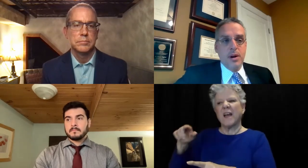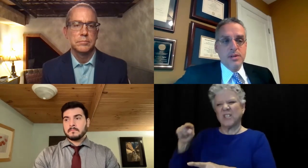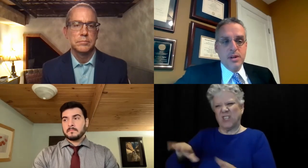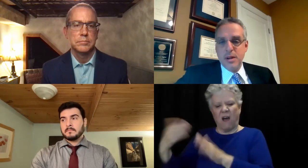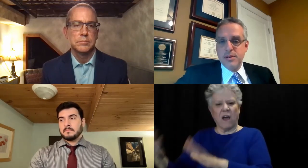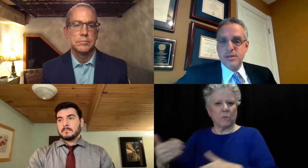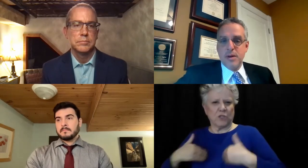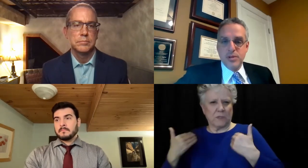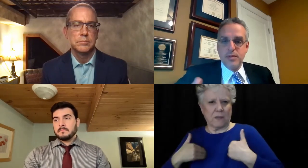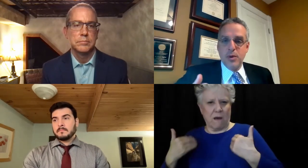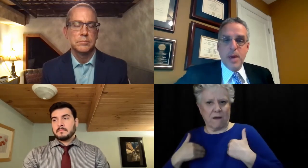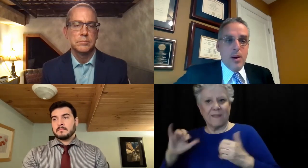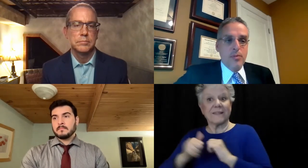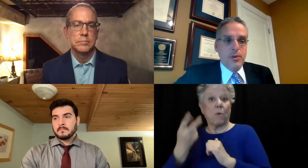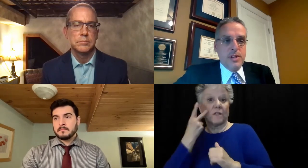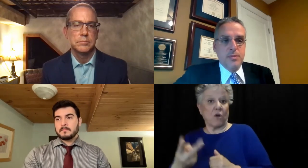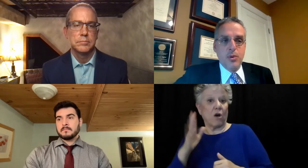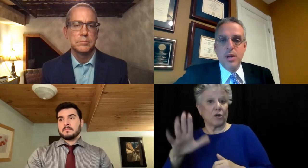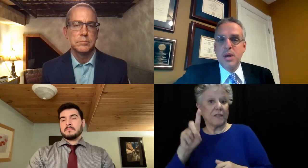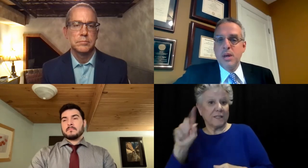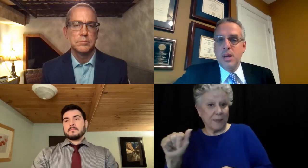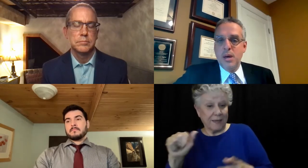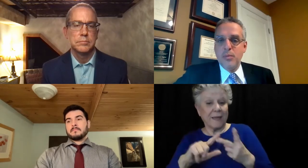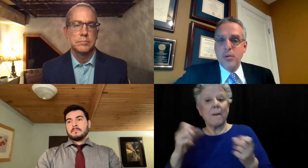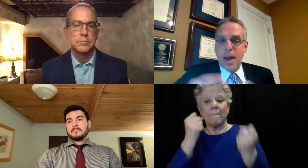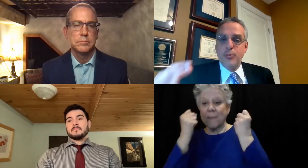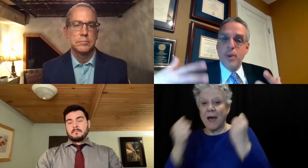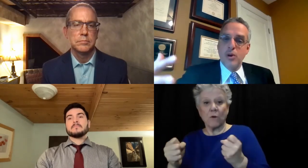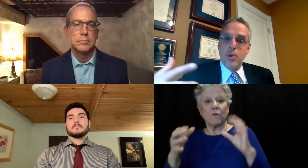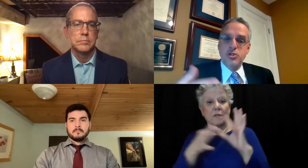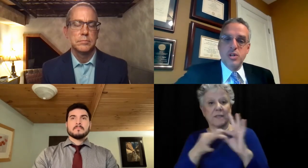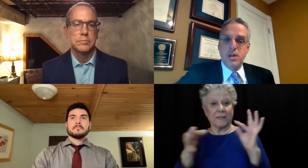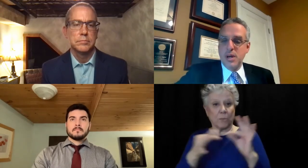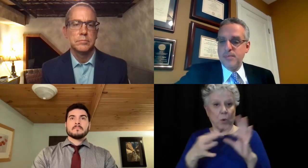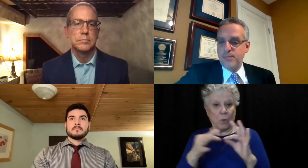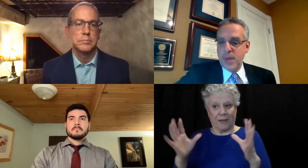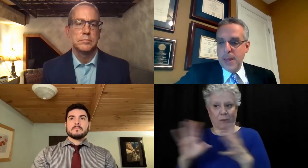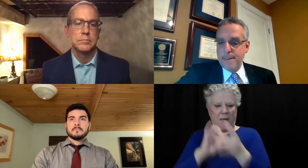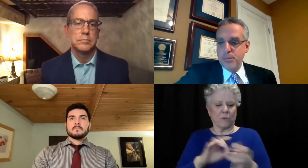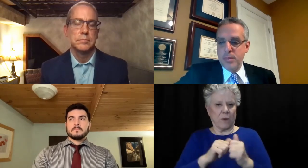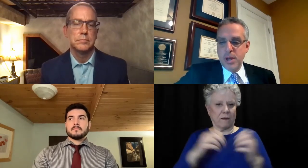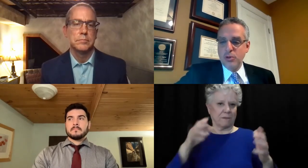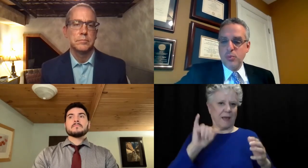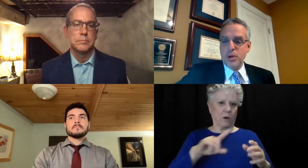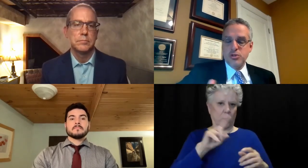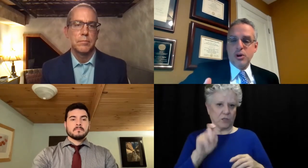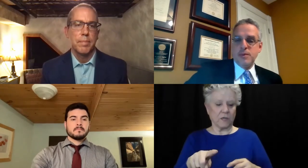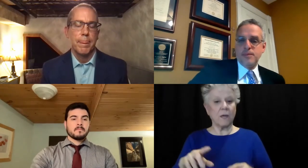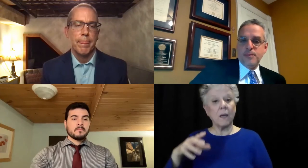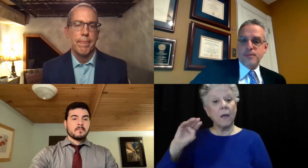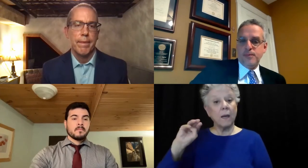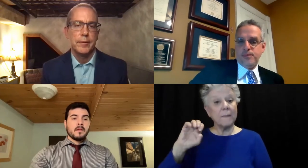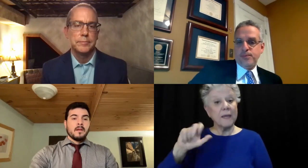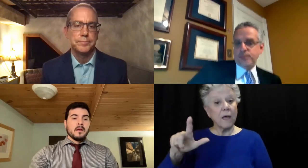life among us. And this is obviously a powerful testimony. Right, wrapped around a question. Miguel, do you want to